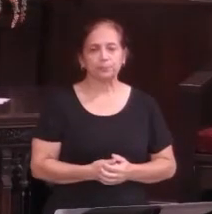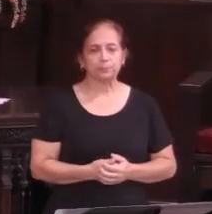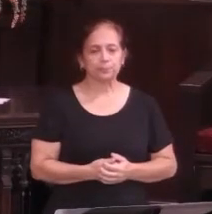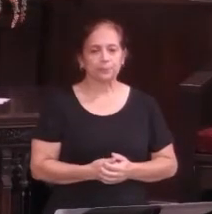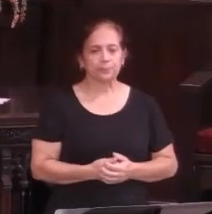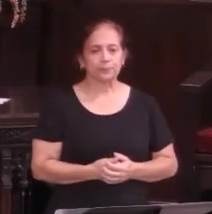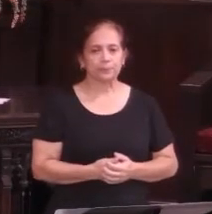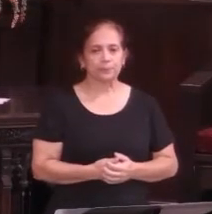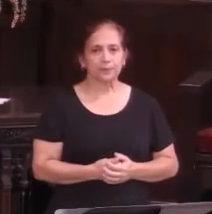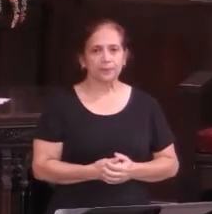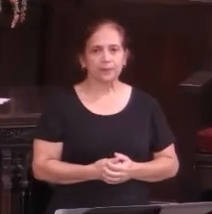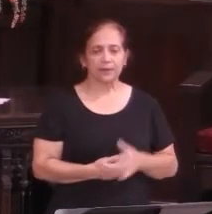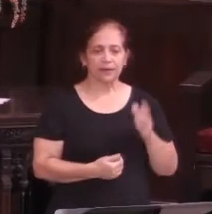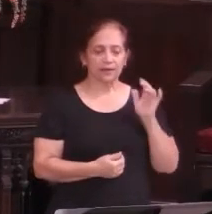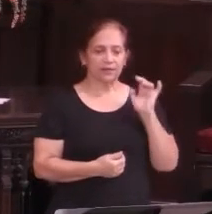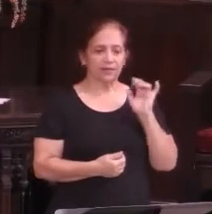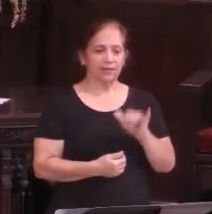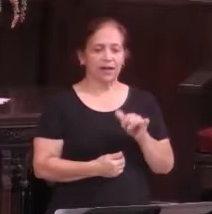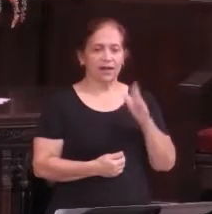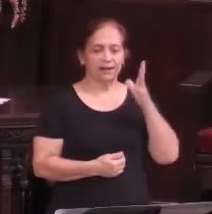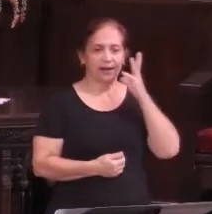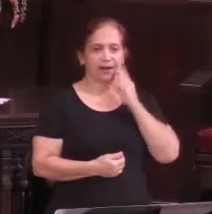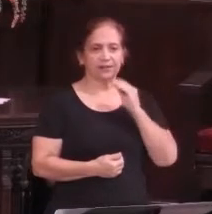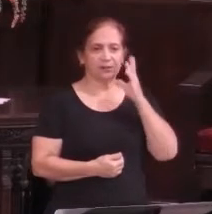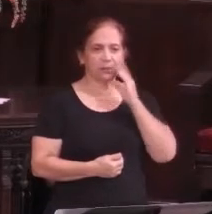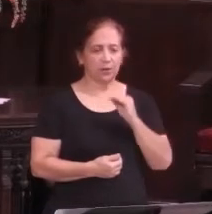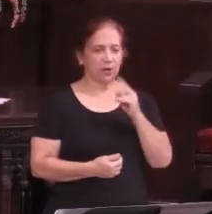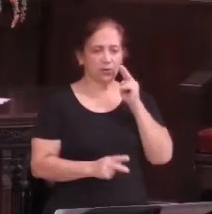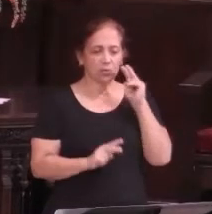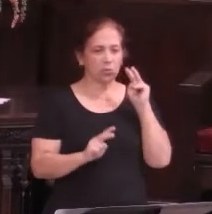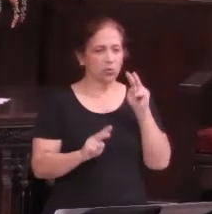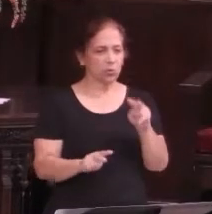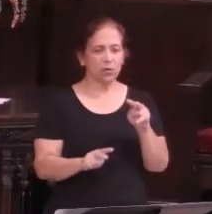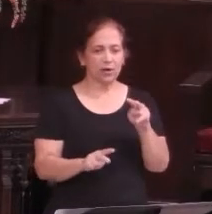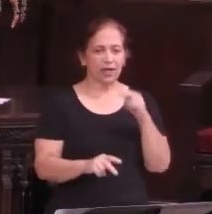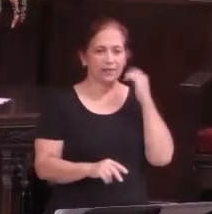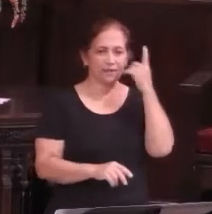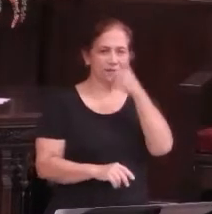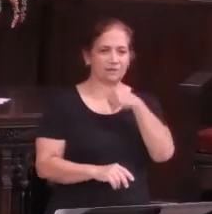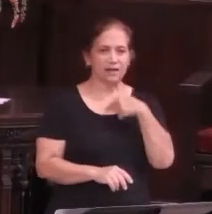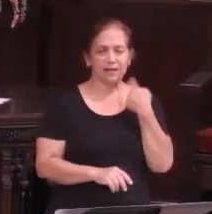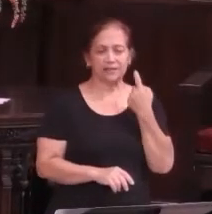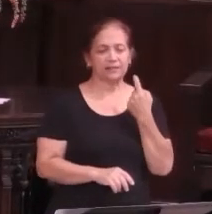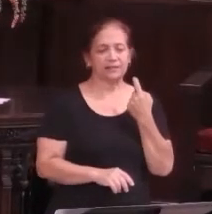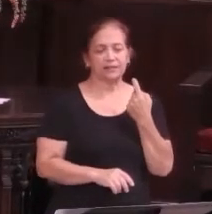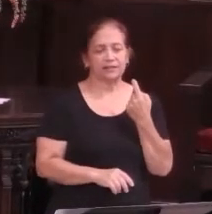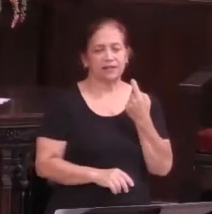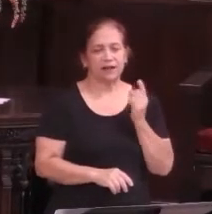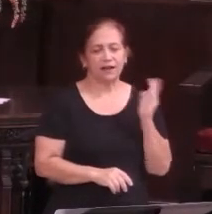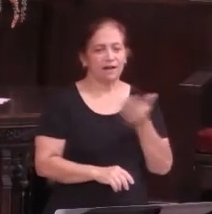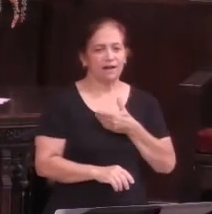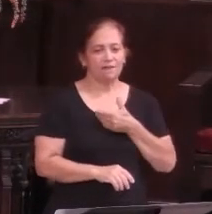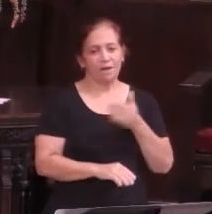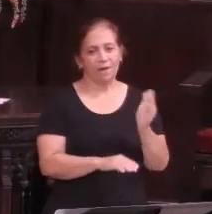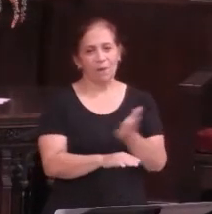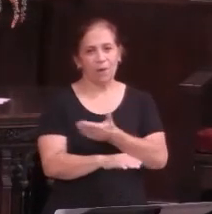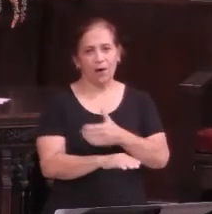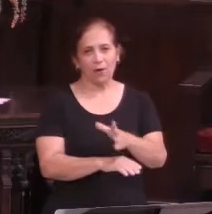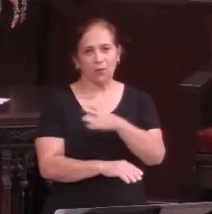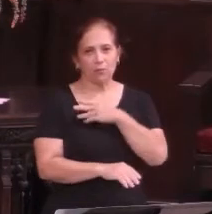for that experience to look at the faces of our choir